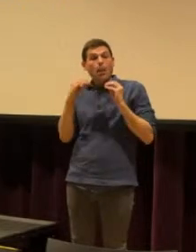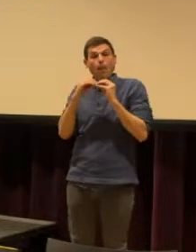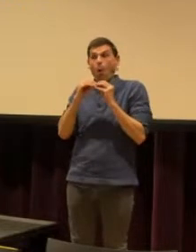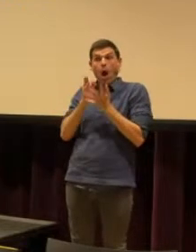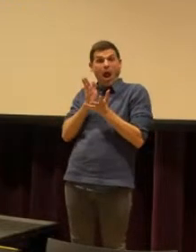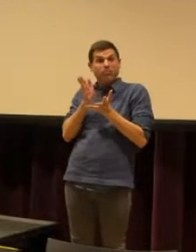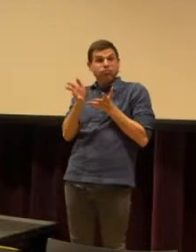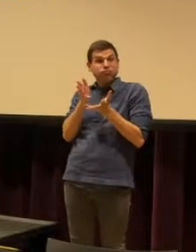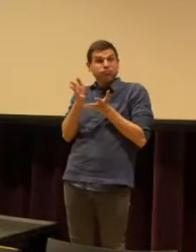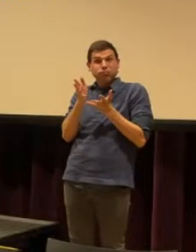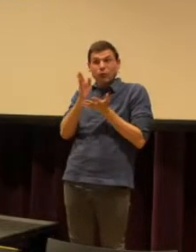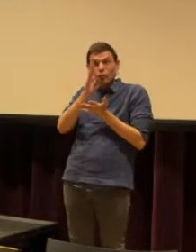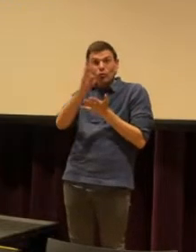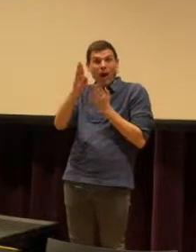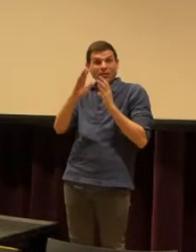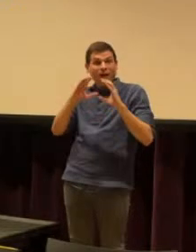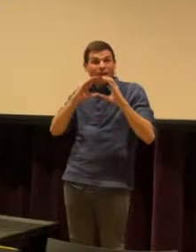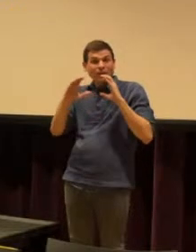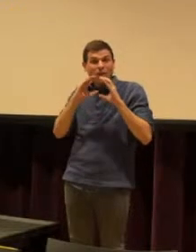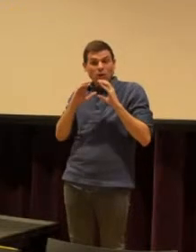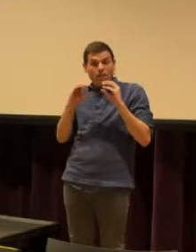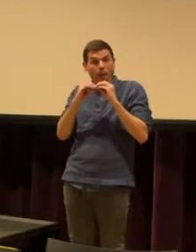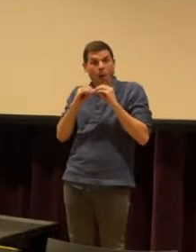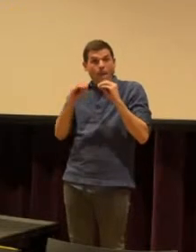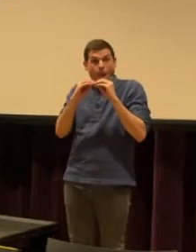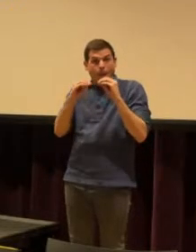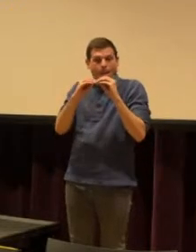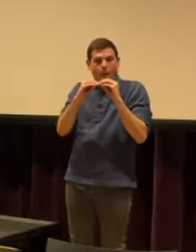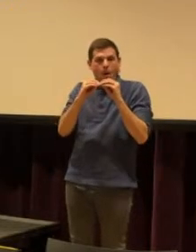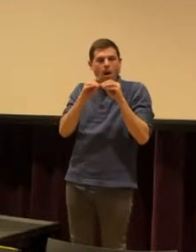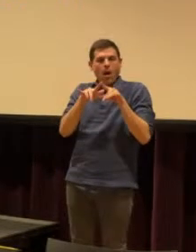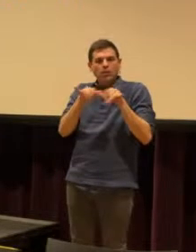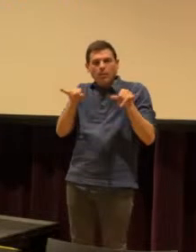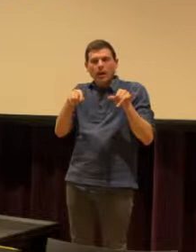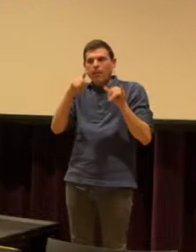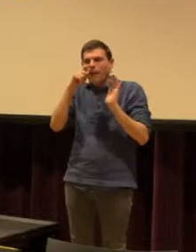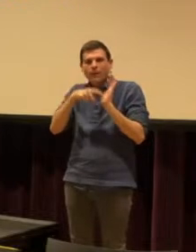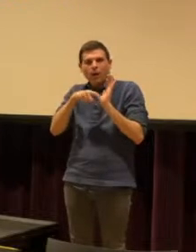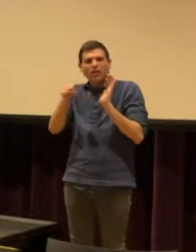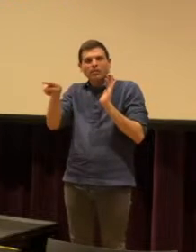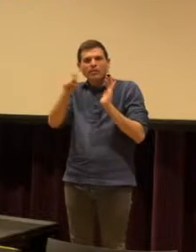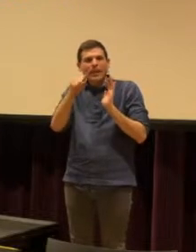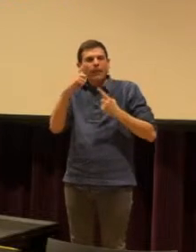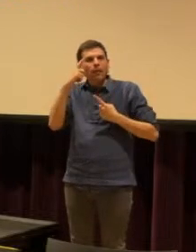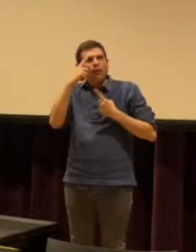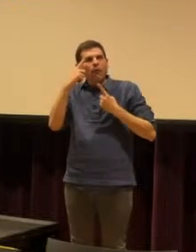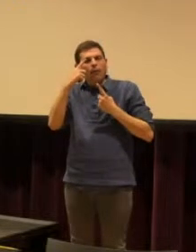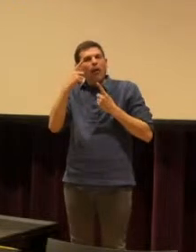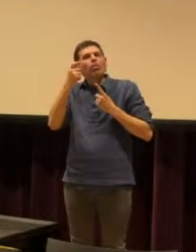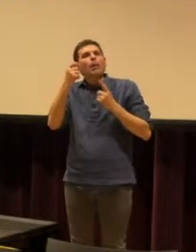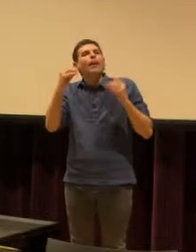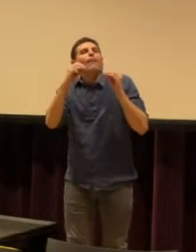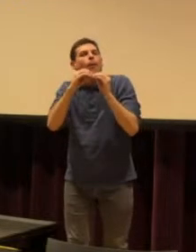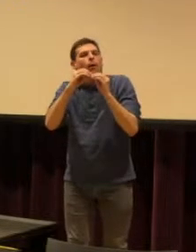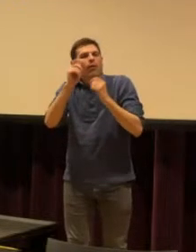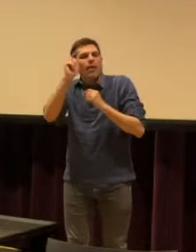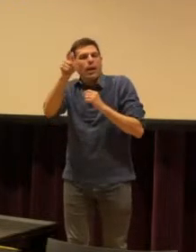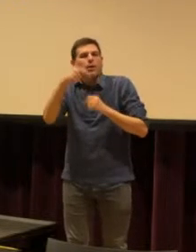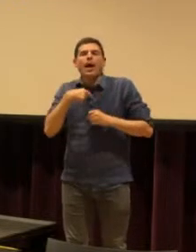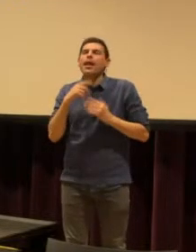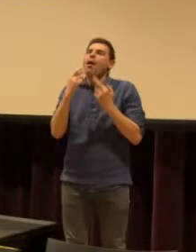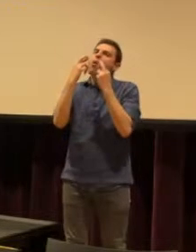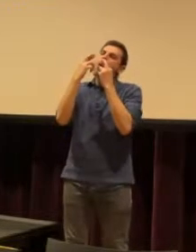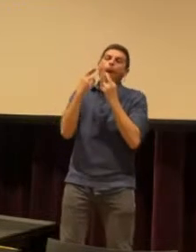direct conversations, I like to think that maybe they'll think about me when a vote comes. Maybe they'll think about